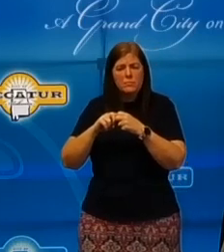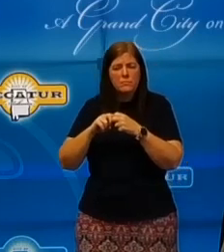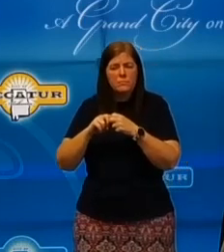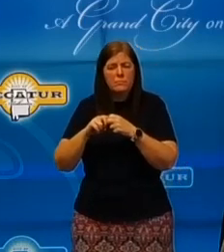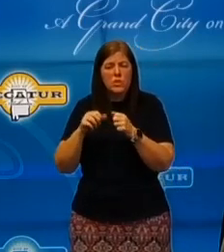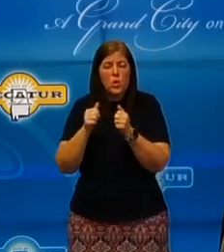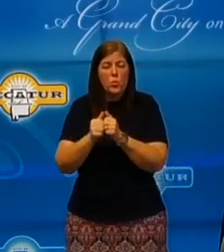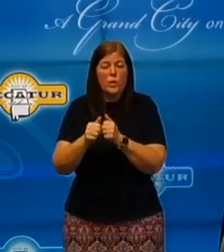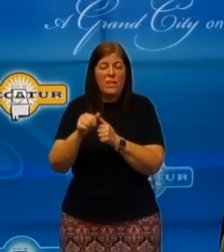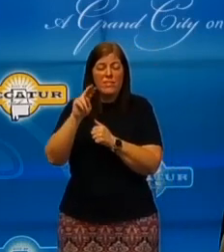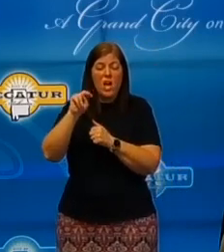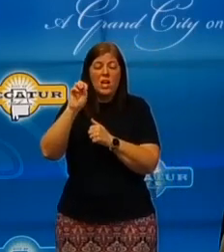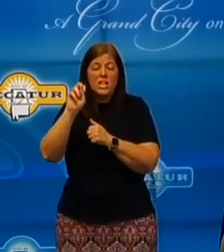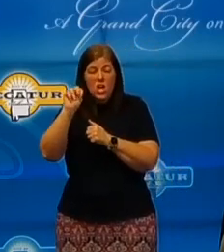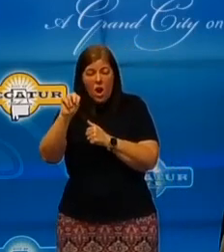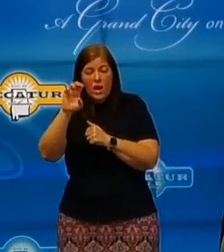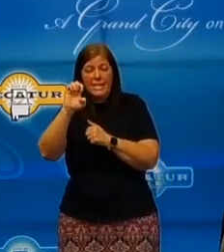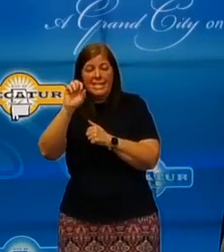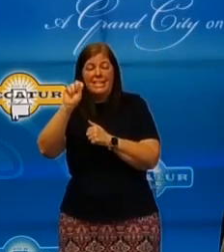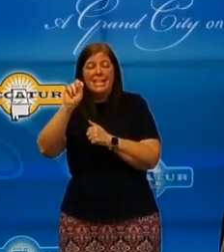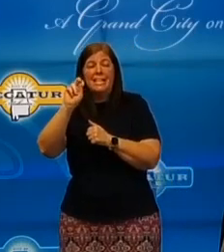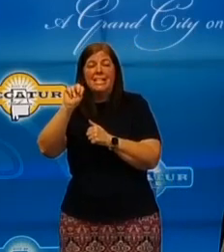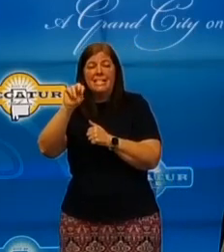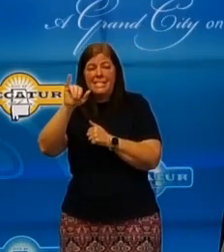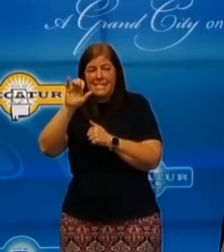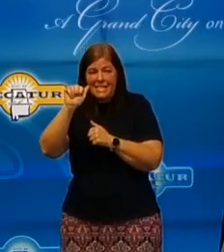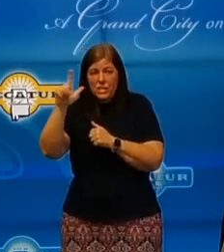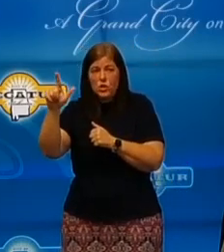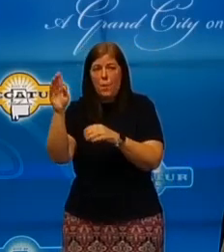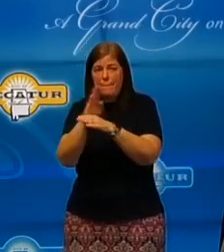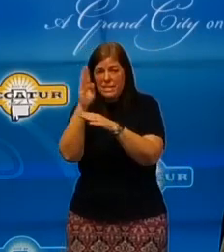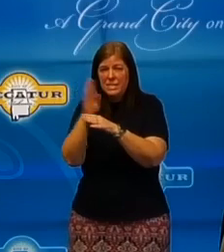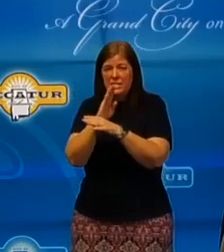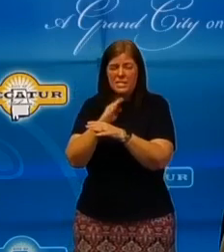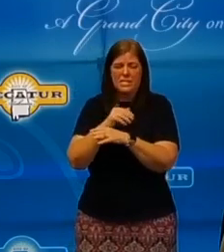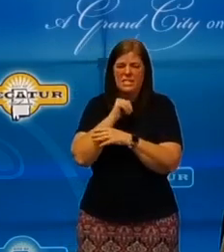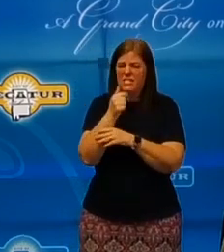is the case, what has been done or what can be done?